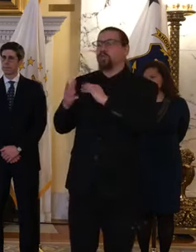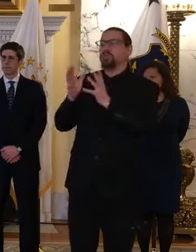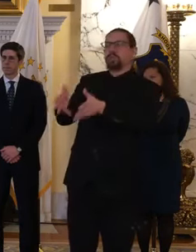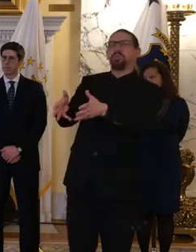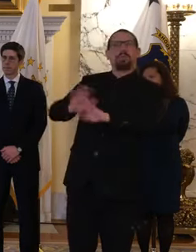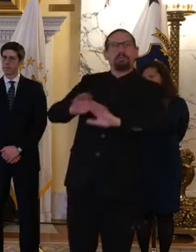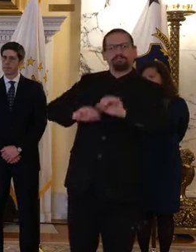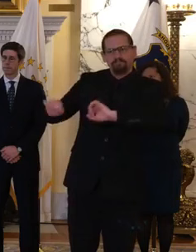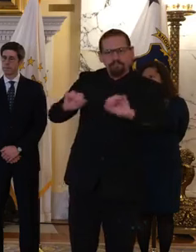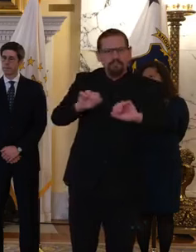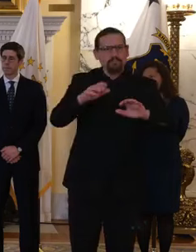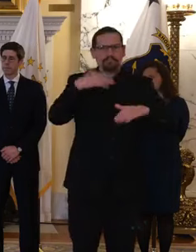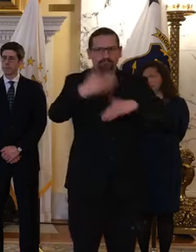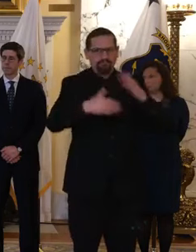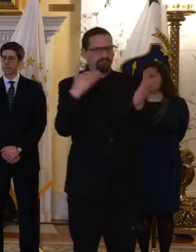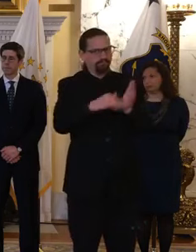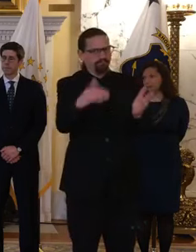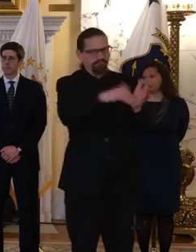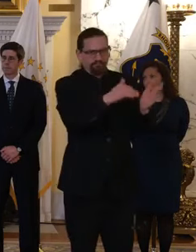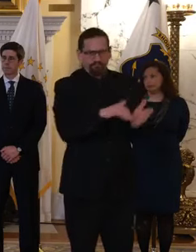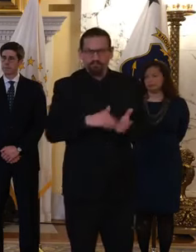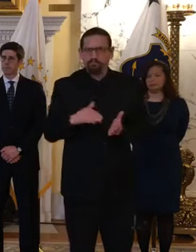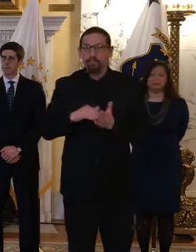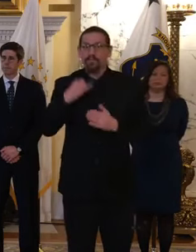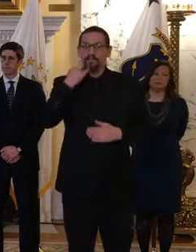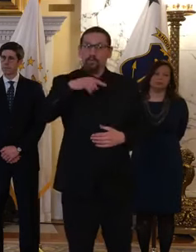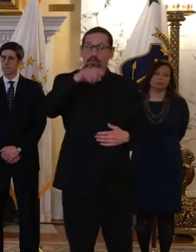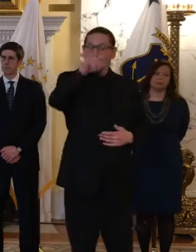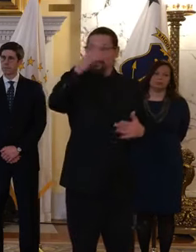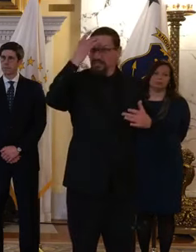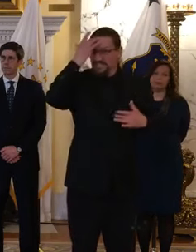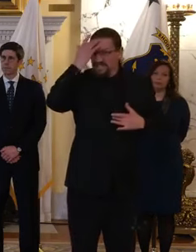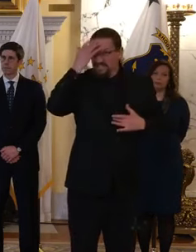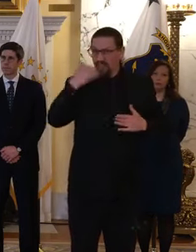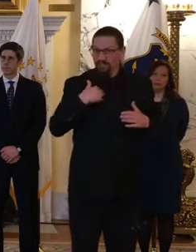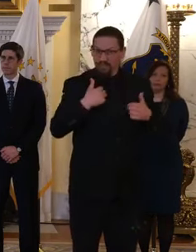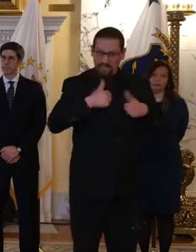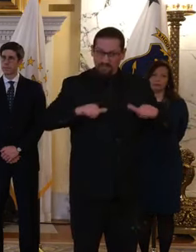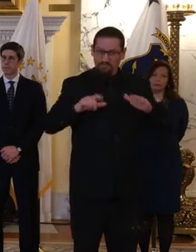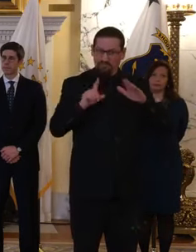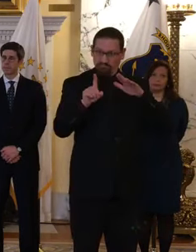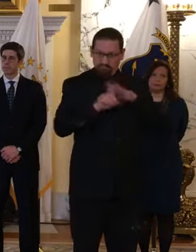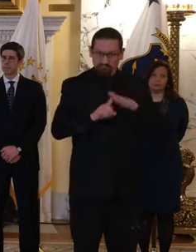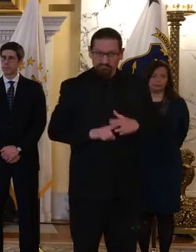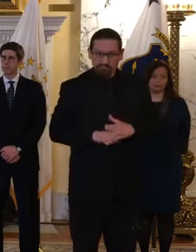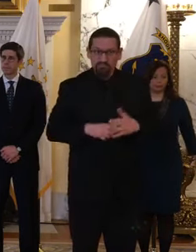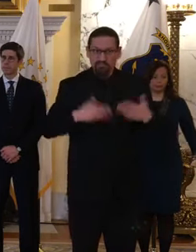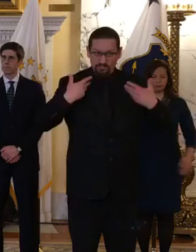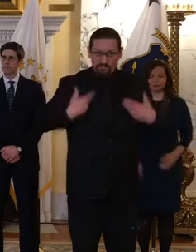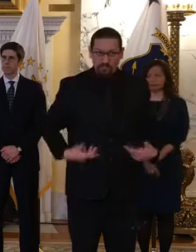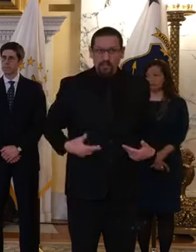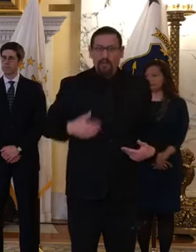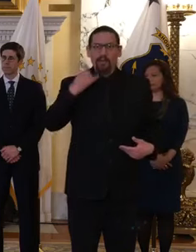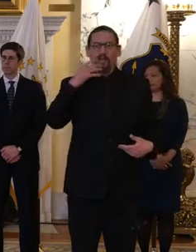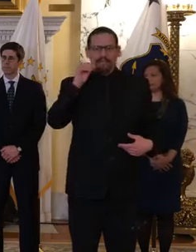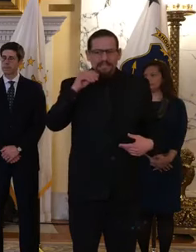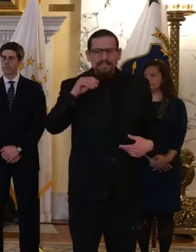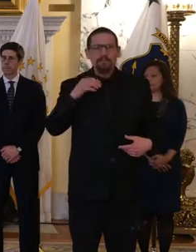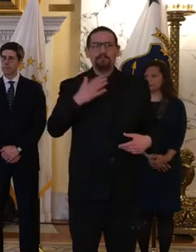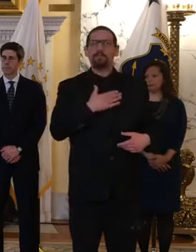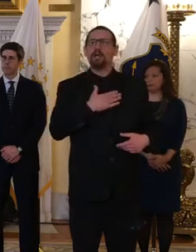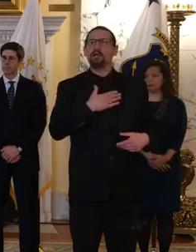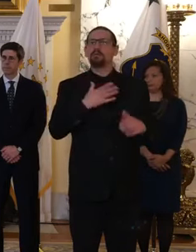with also need to stay home and self-quarantine, which means monitor themselves for symptoms, so that